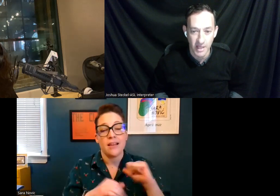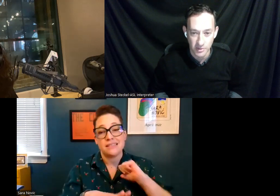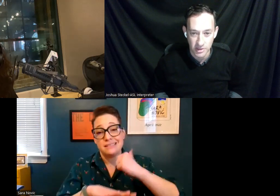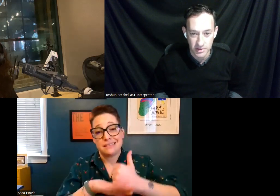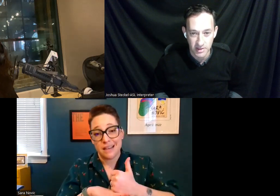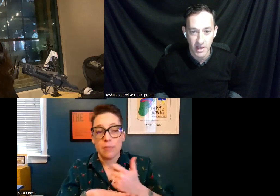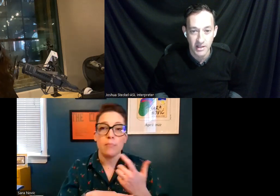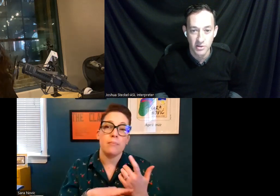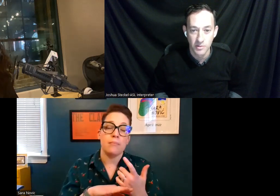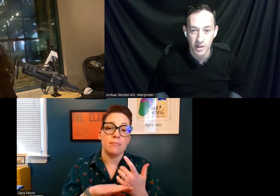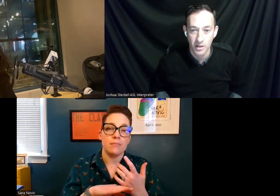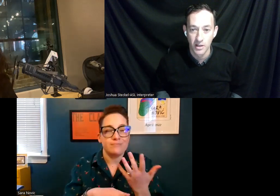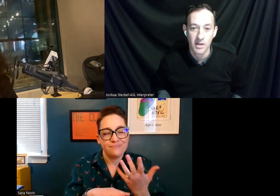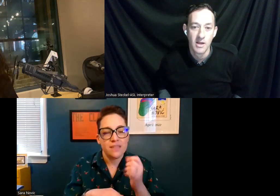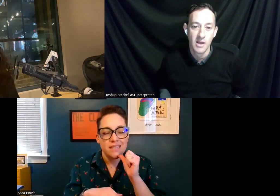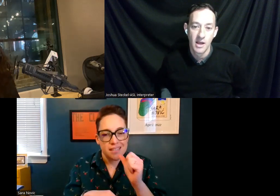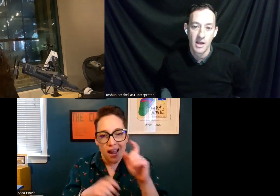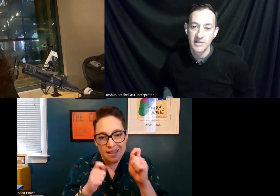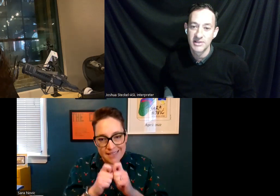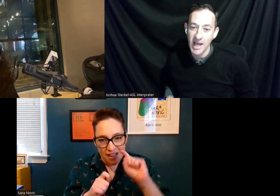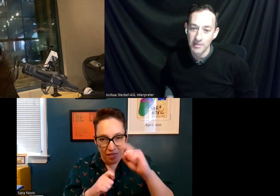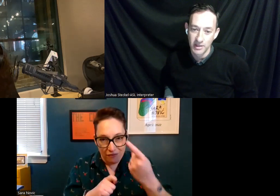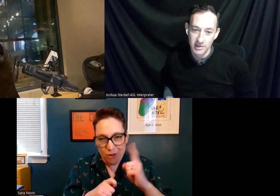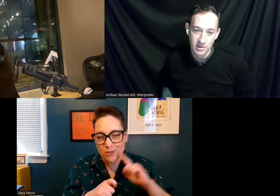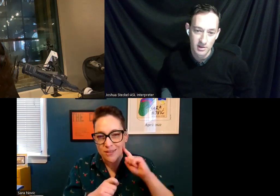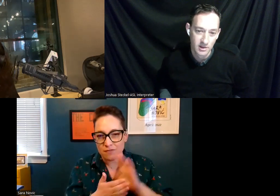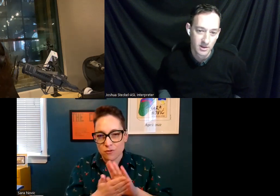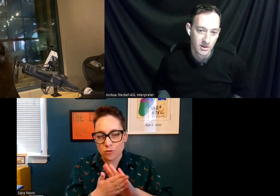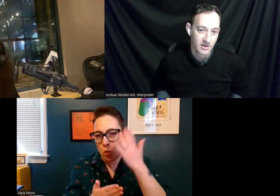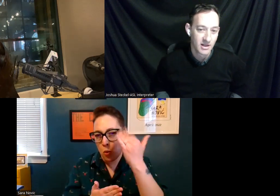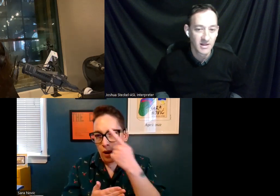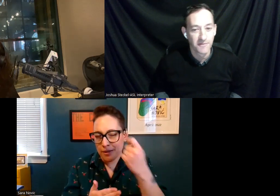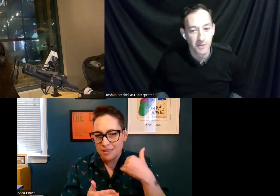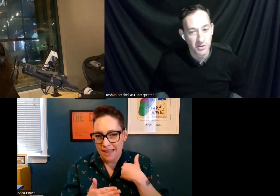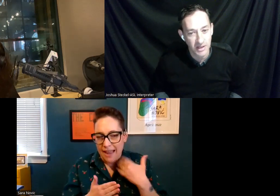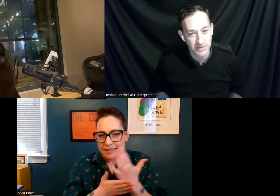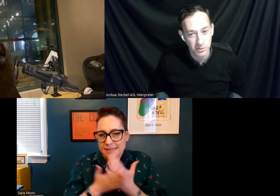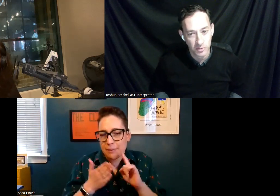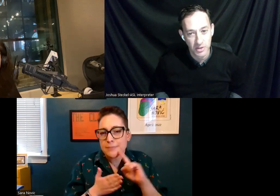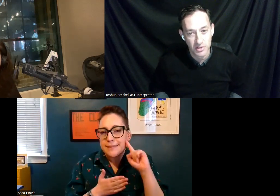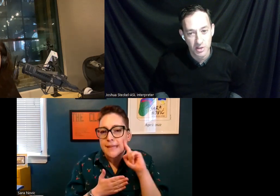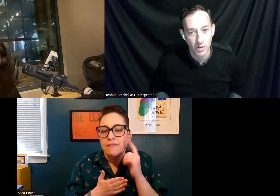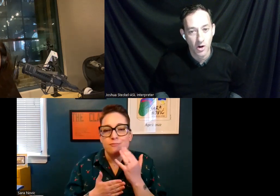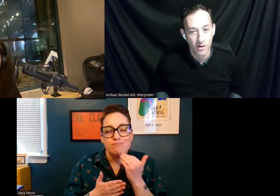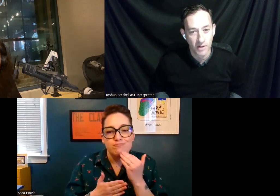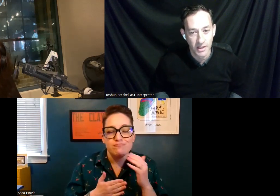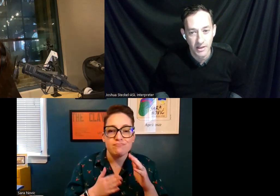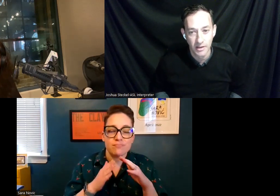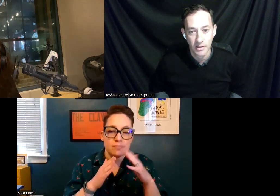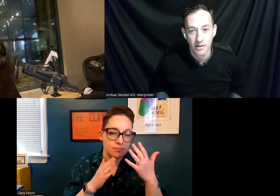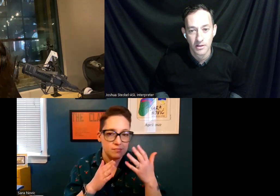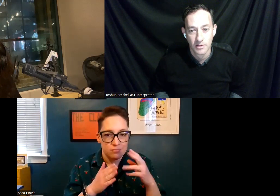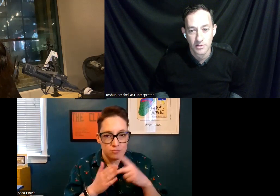their languages. They got here to America and they established not the first deaf school, because there were